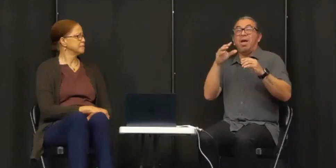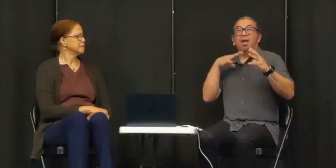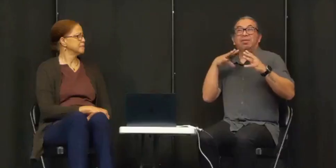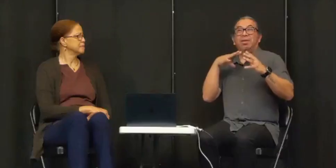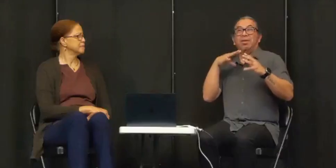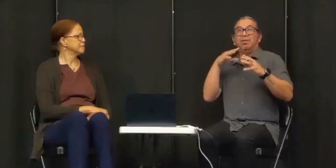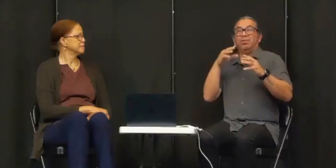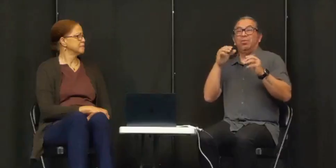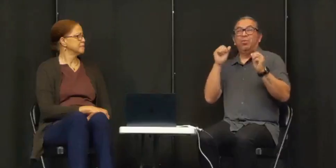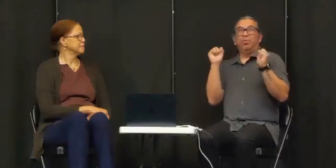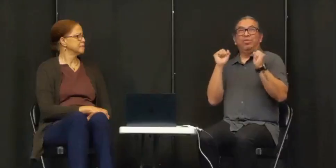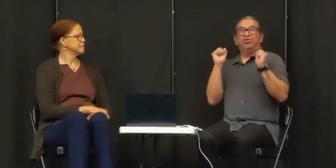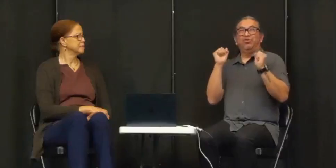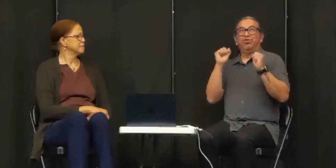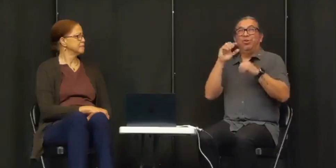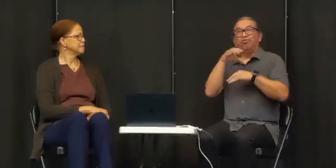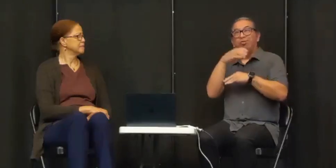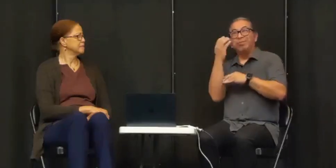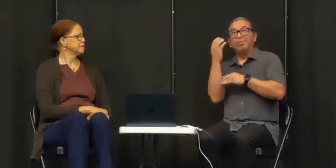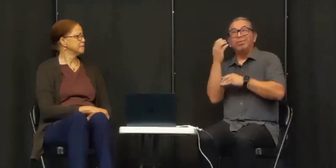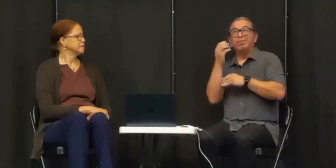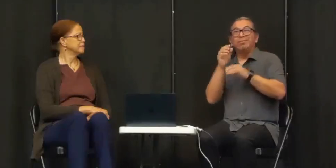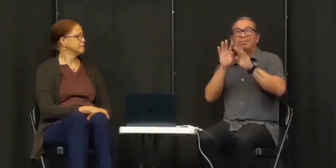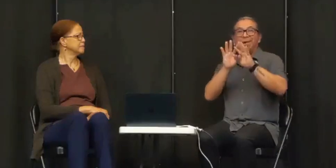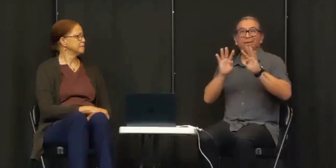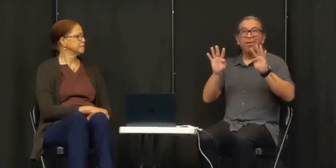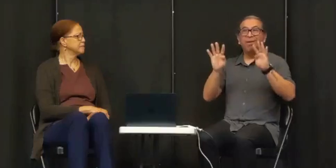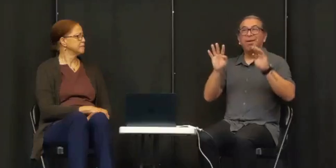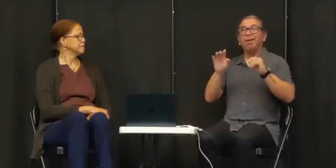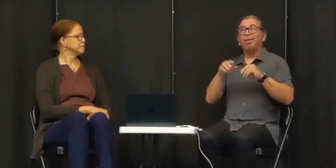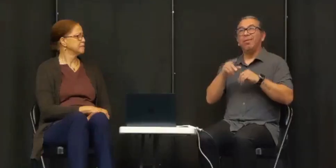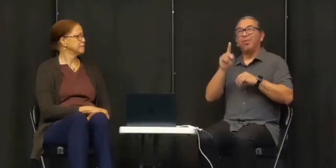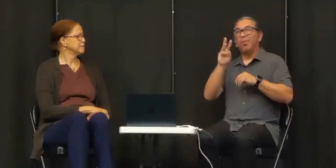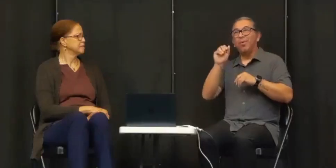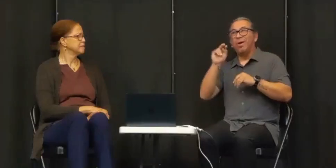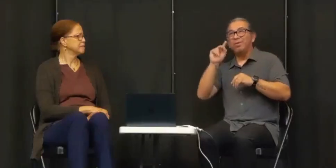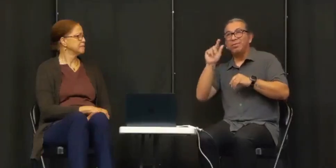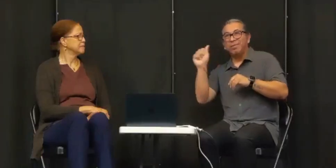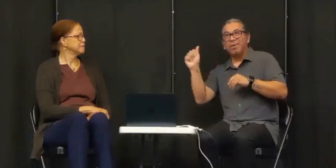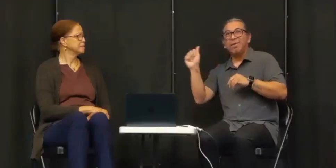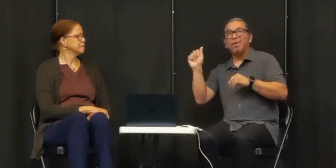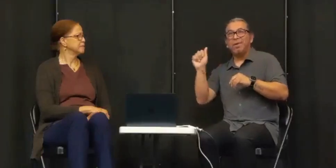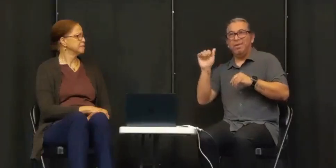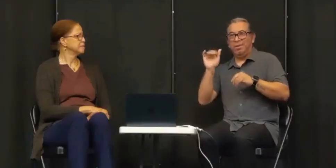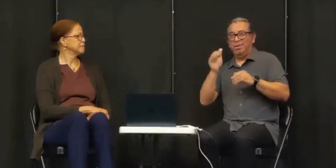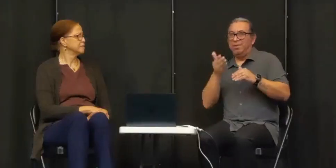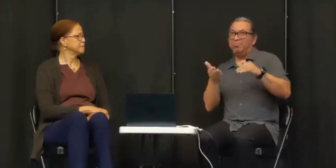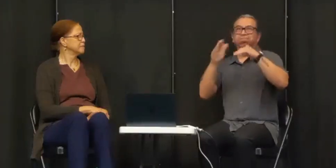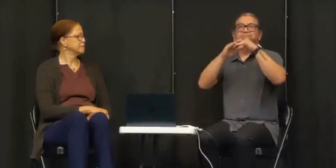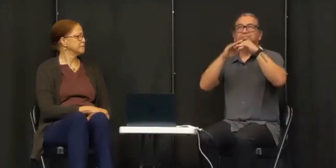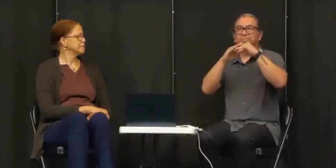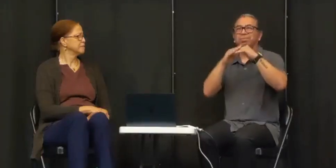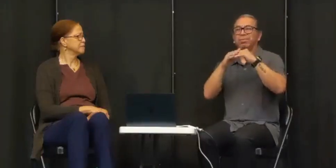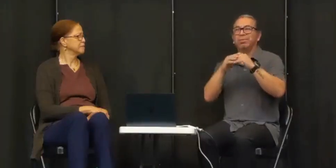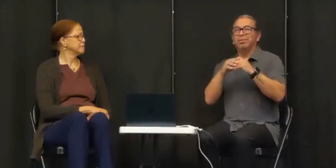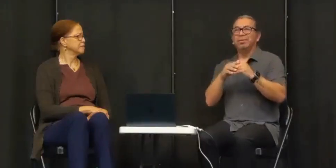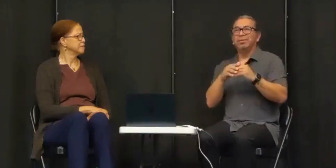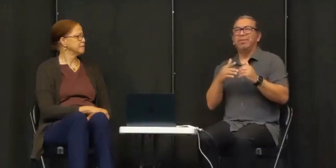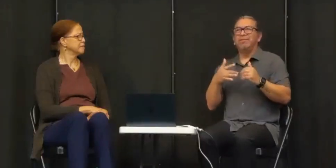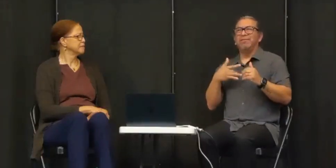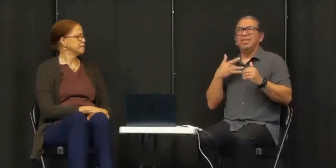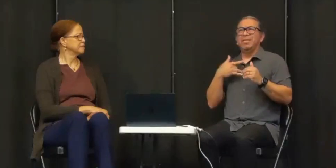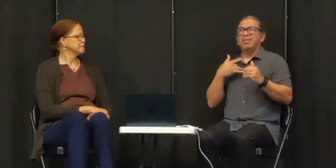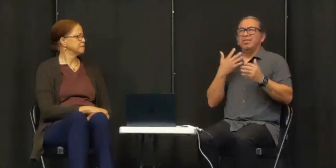Thanksgiving increases those holidays. You know, winter, Christmas, Hanukkah, Kwanzaa, those